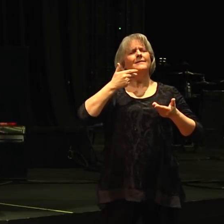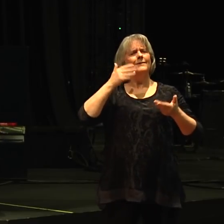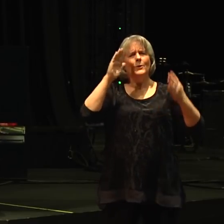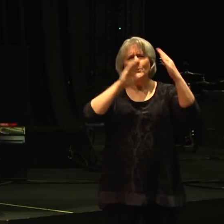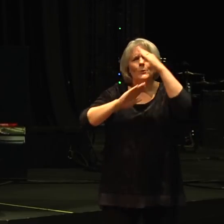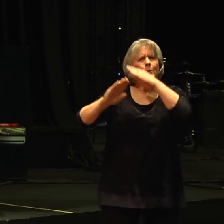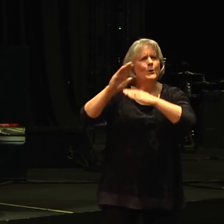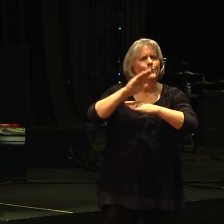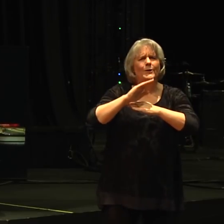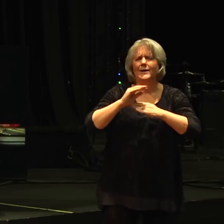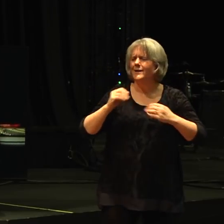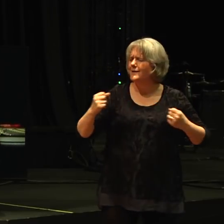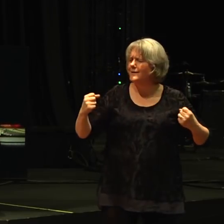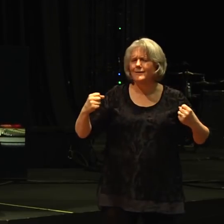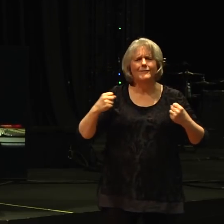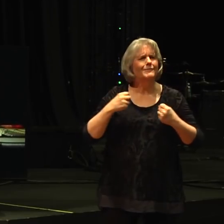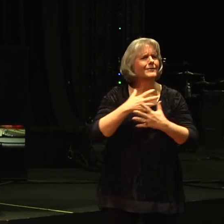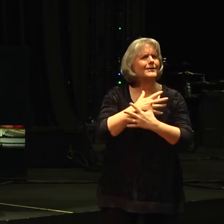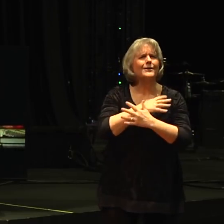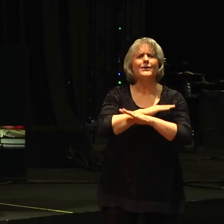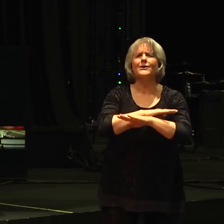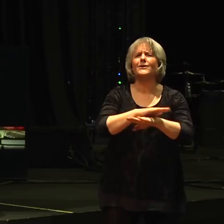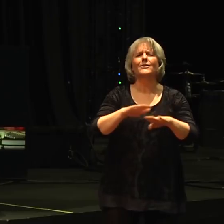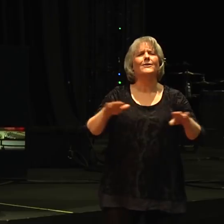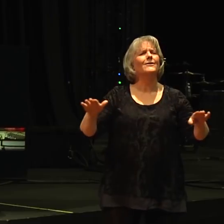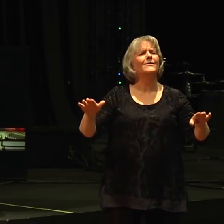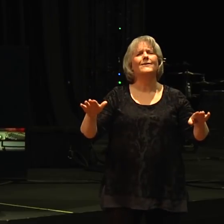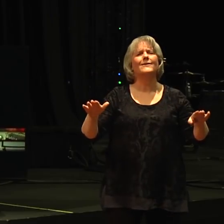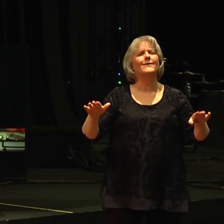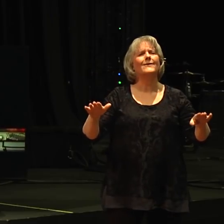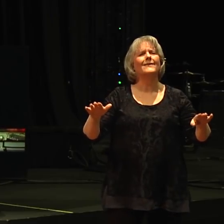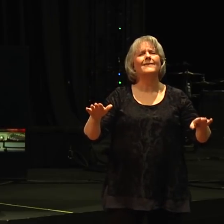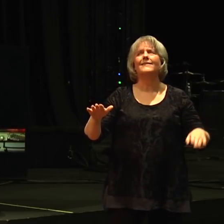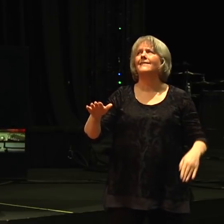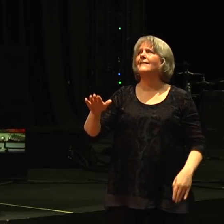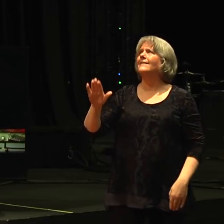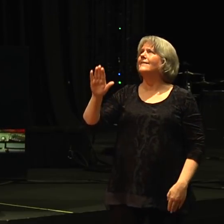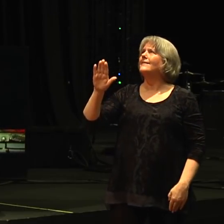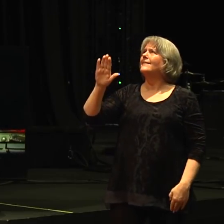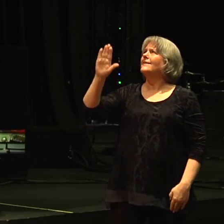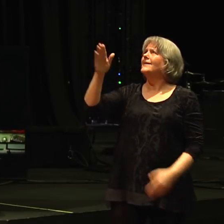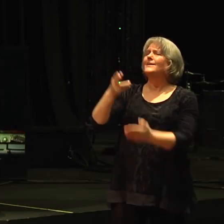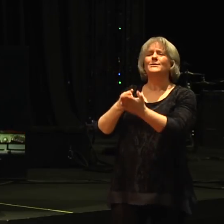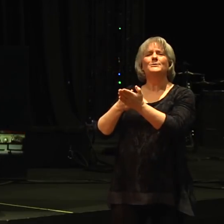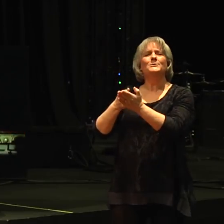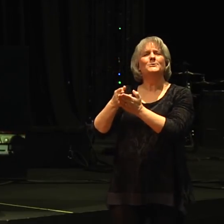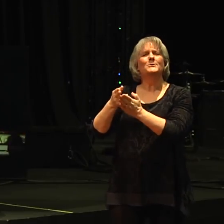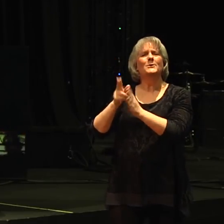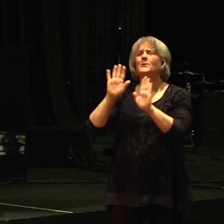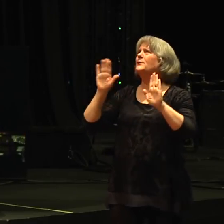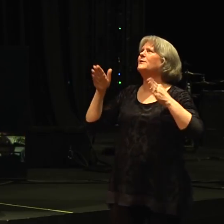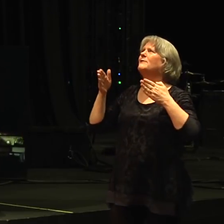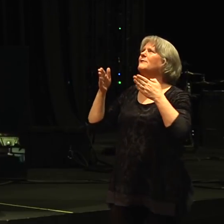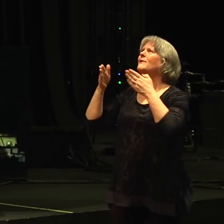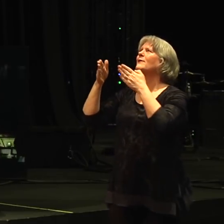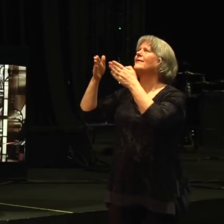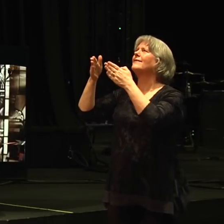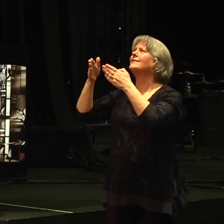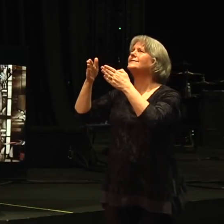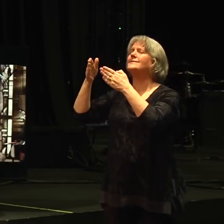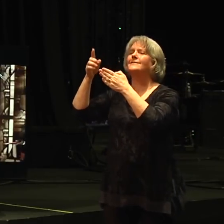don't fear no evil. Just fix your eyes on this one